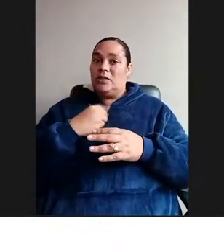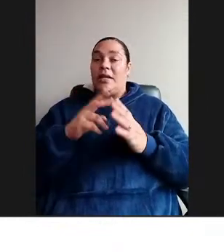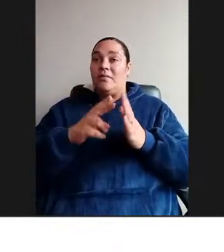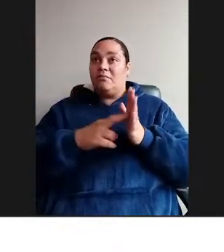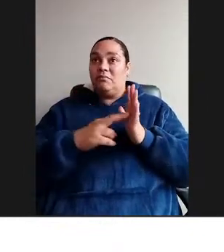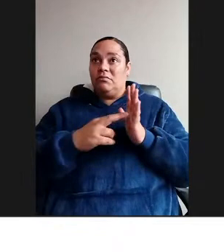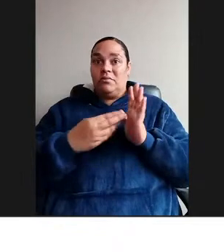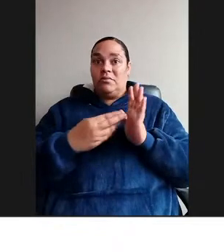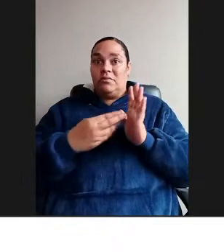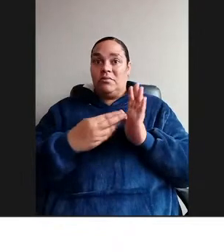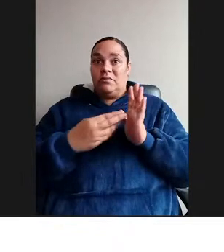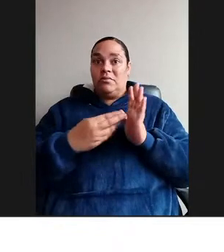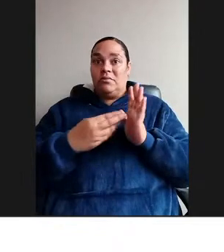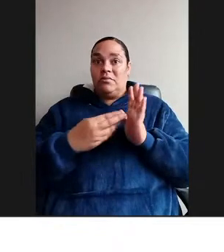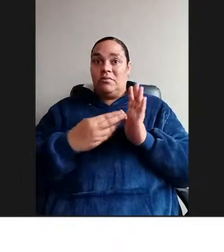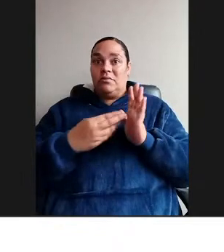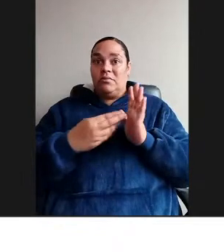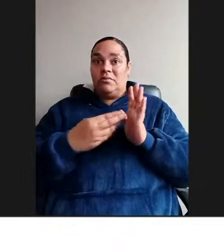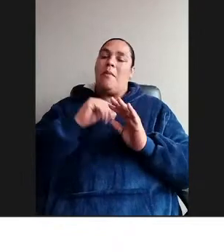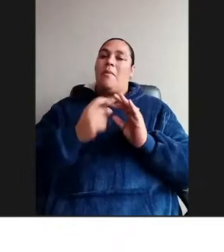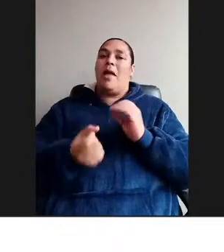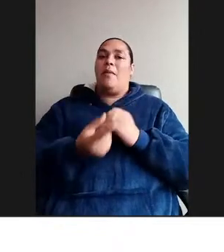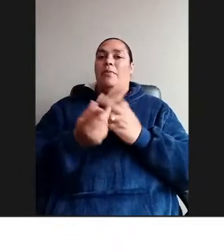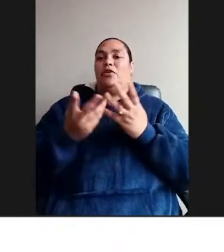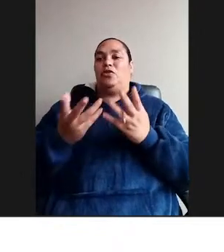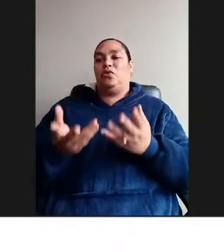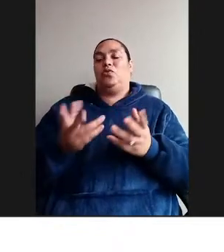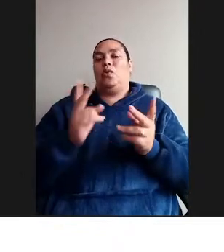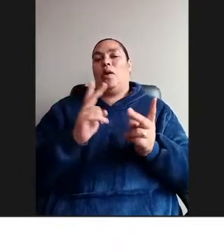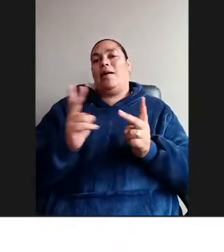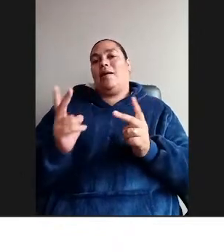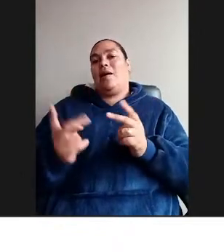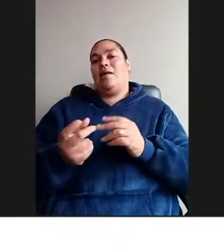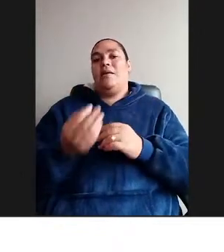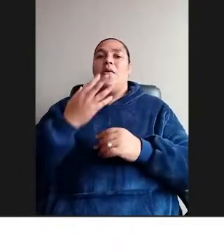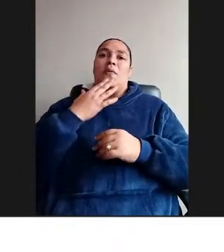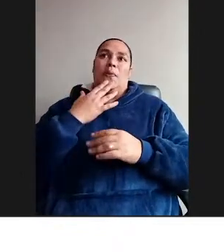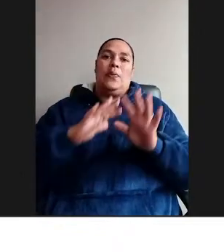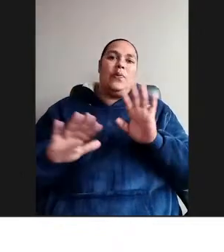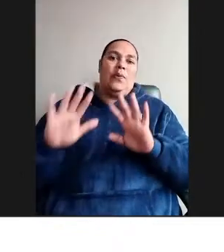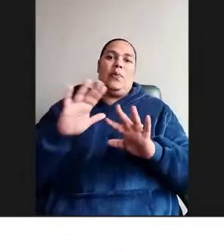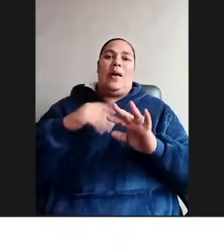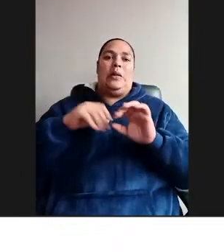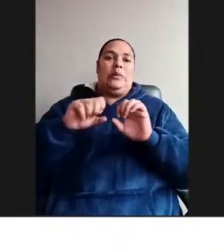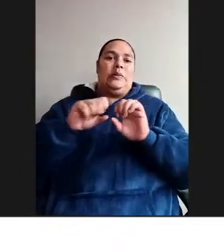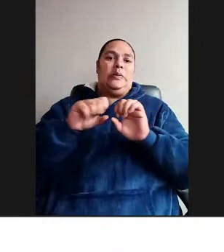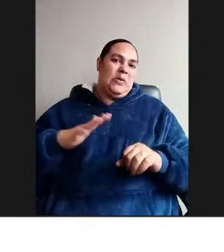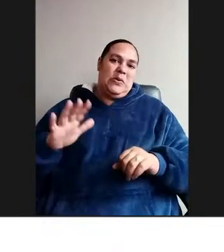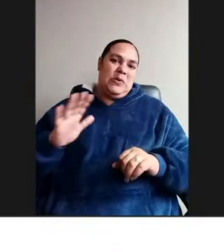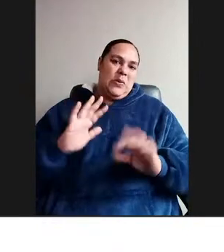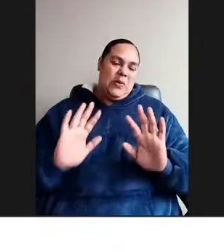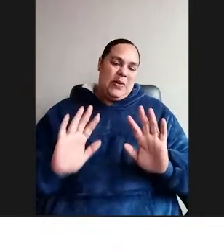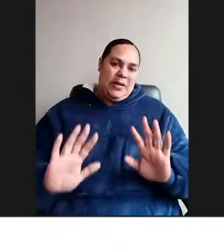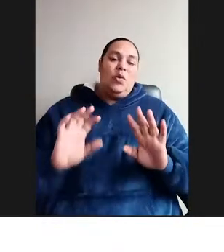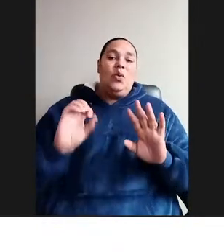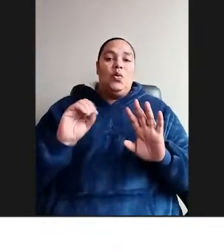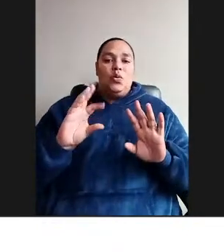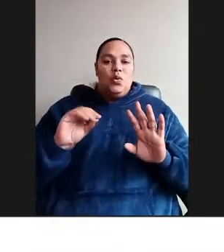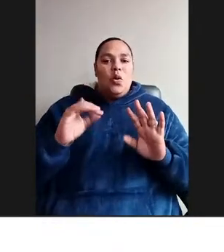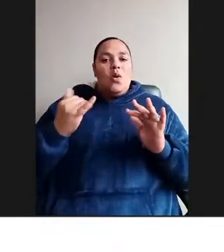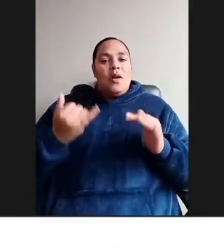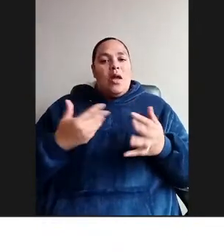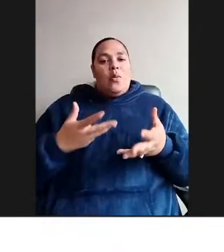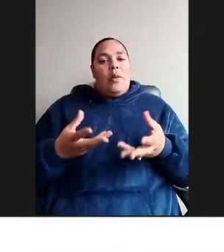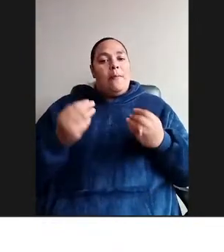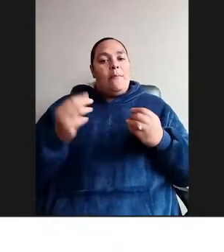not incur further vulnerabilities within our system. So we've received the forensic